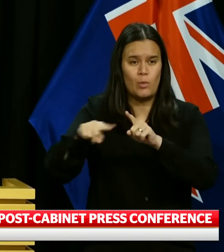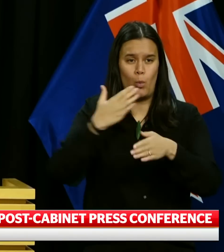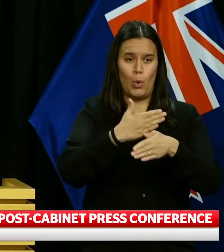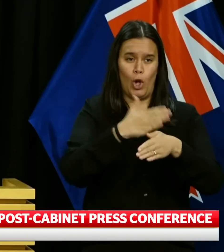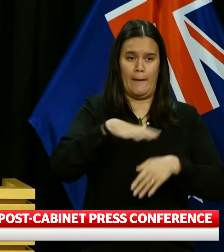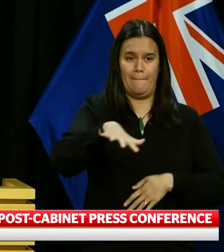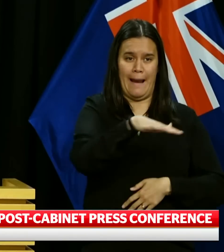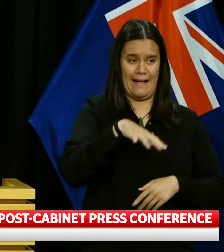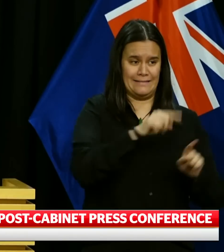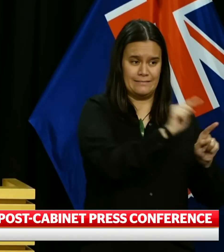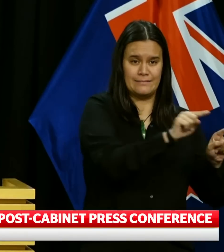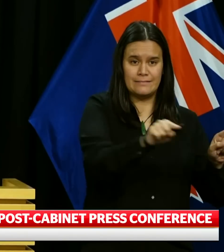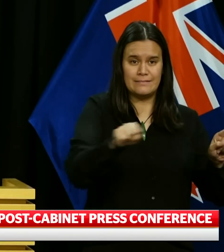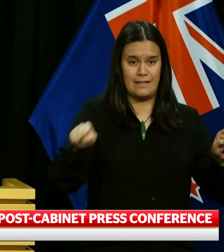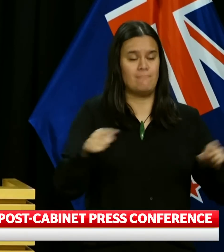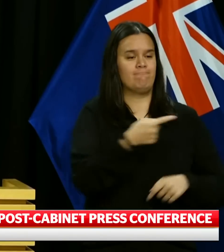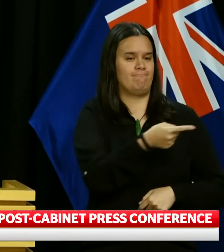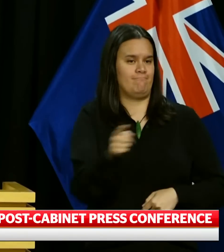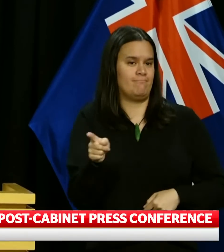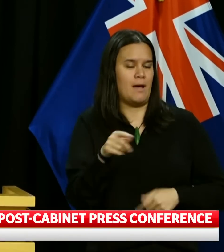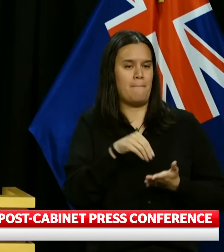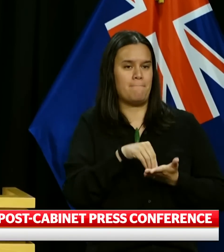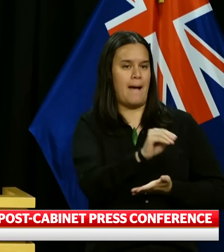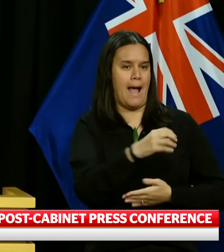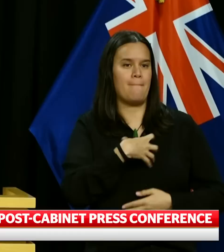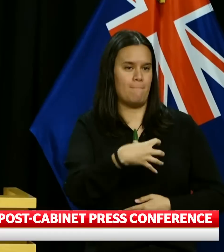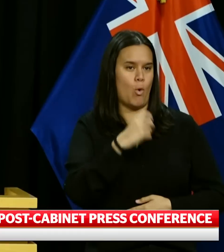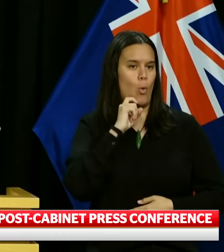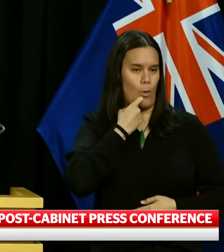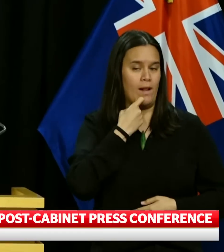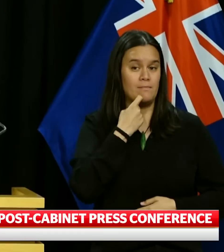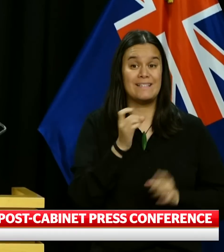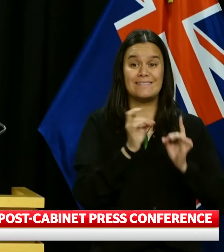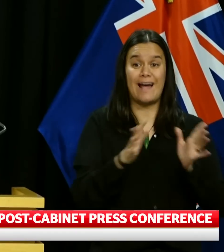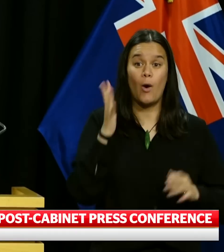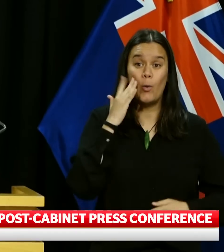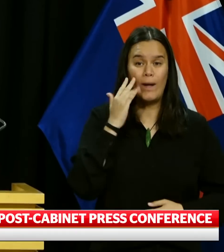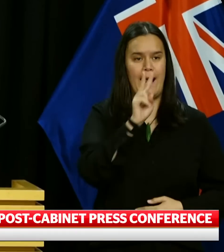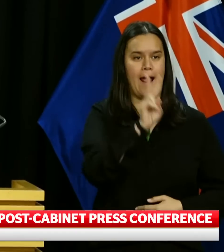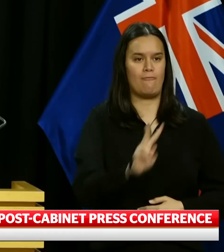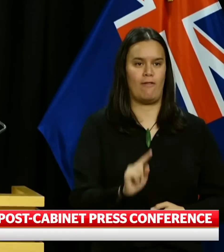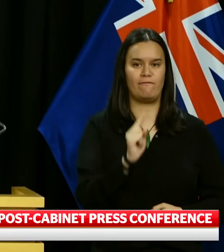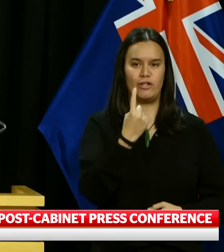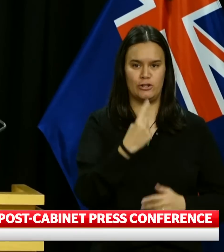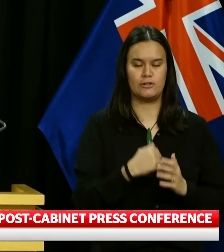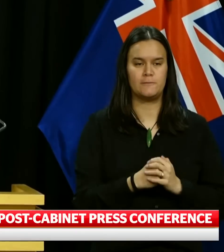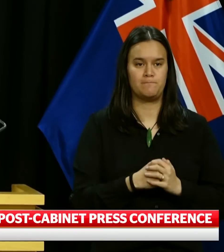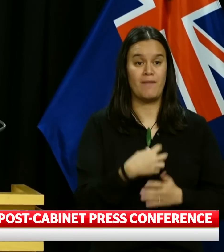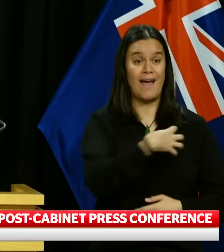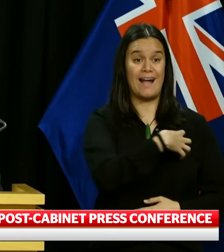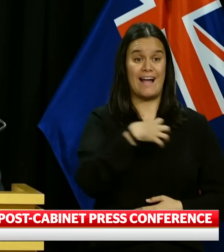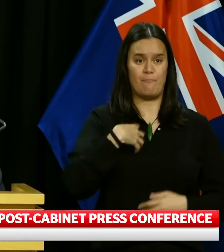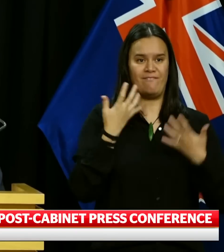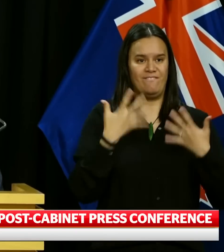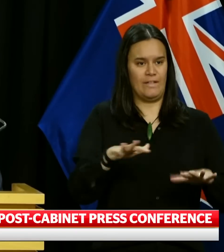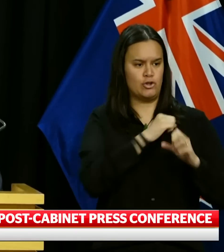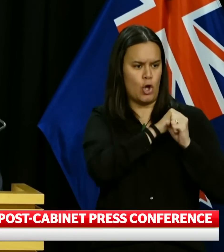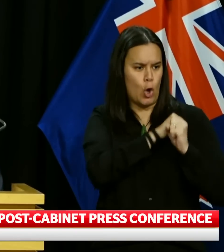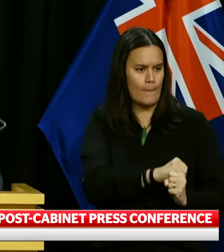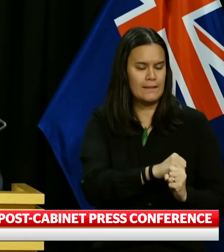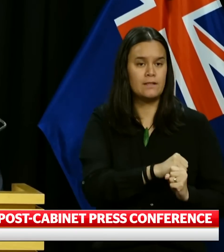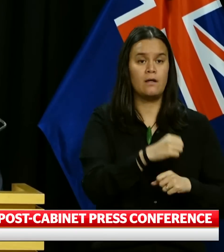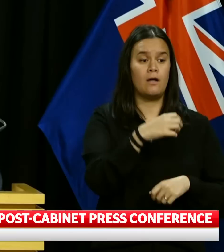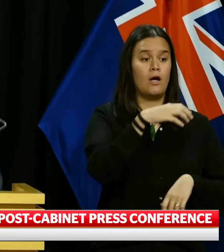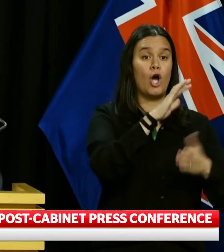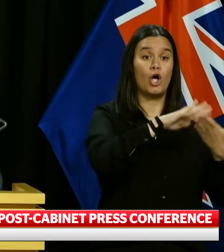Pacific healthcare organisations will also be paid more from the 1st of April. The government committed to pay parity for